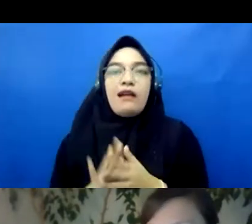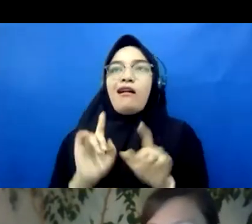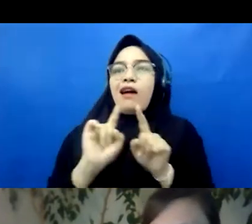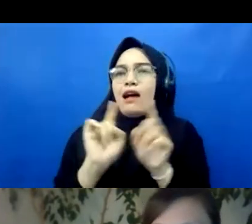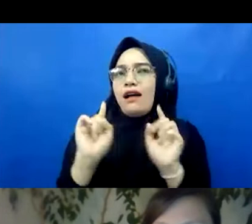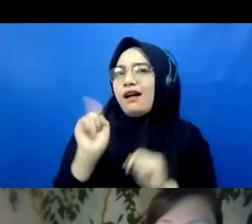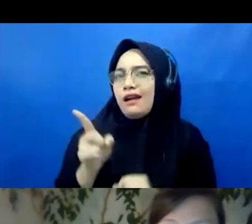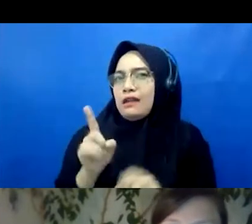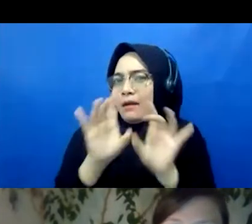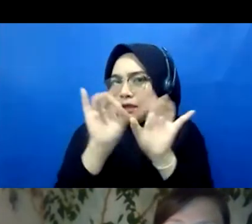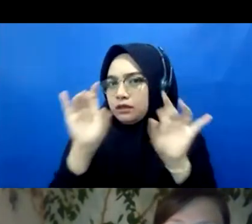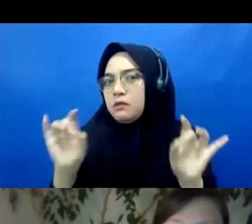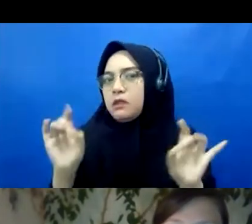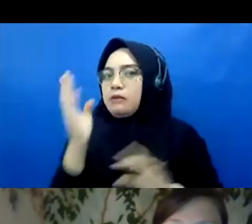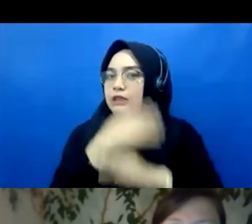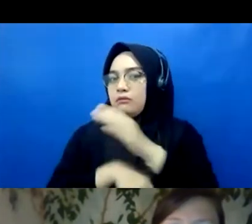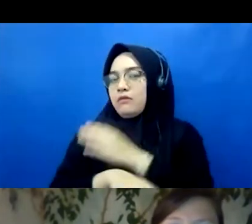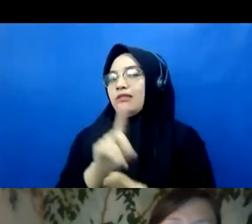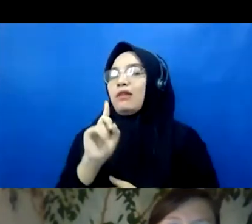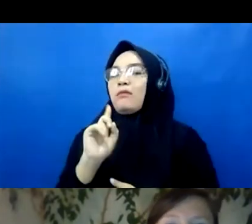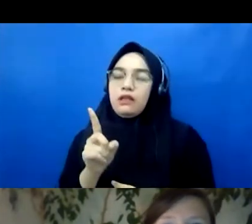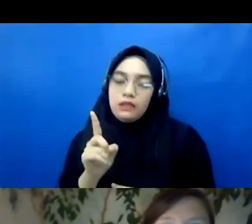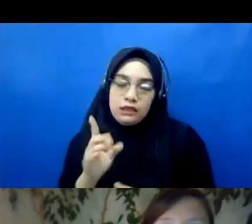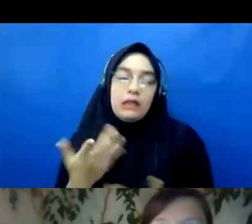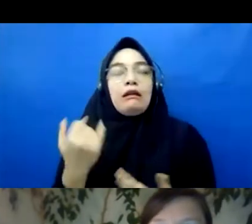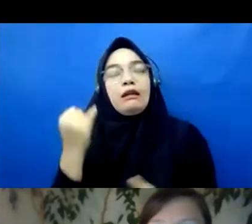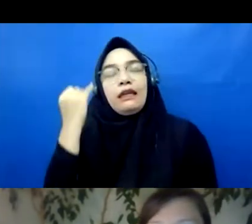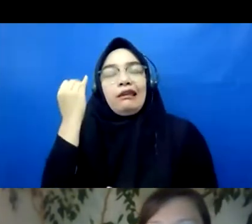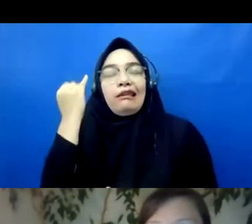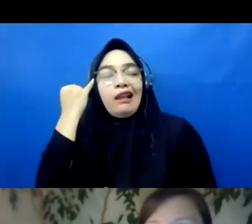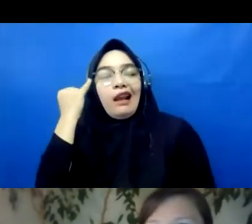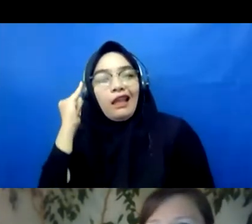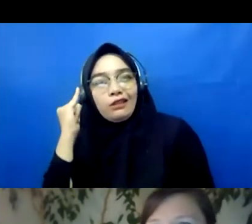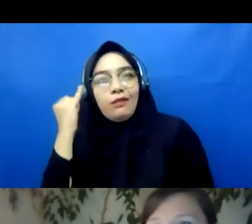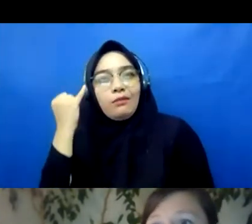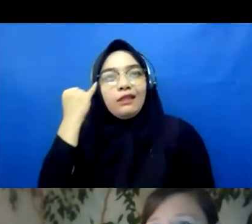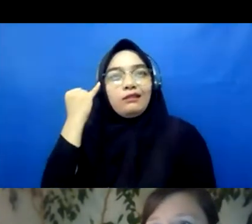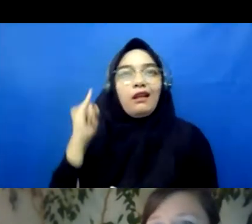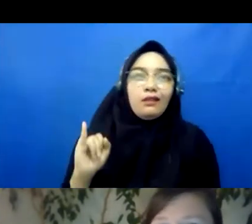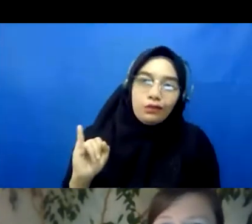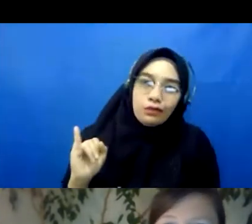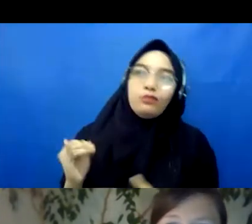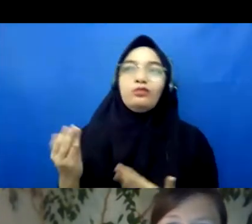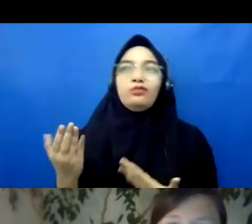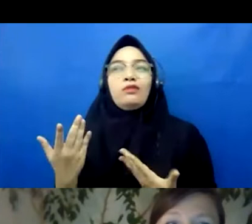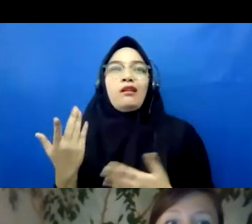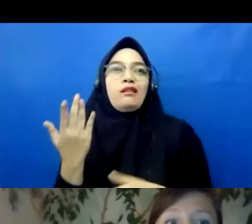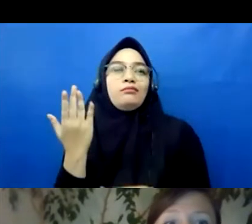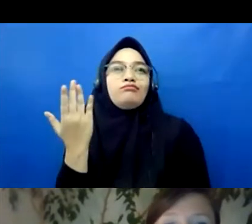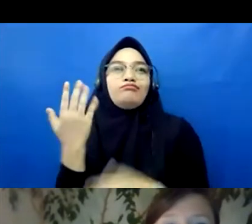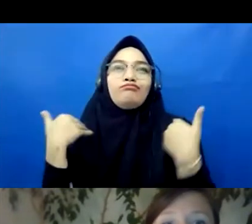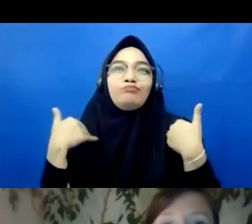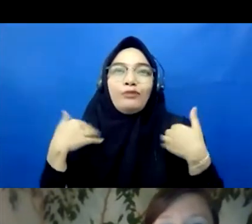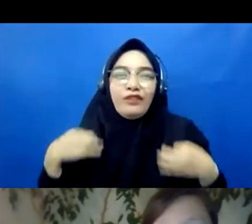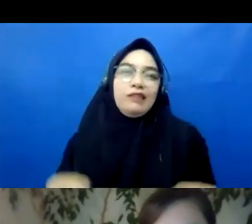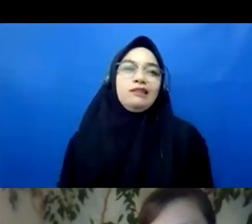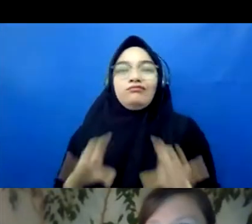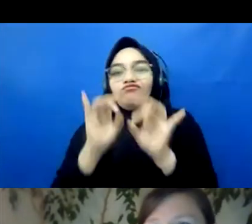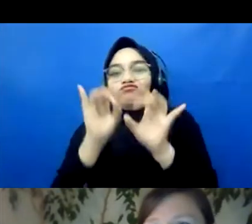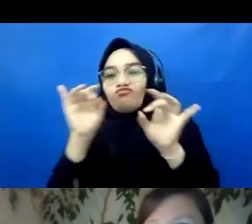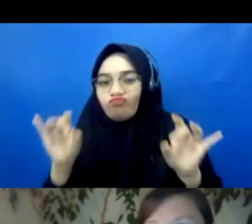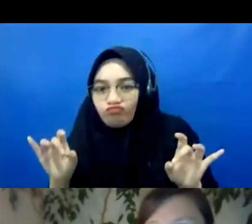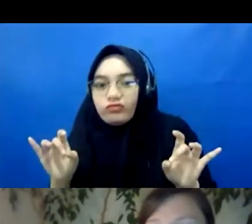or physical disability. And of course, with such a significant population, boosting the